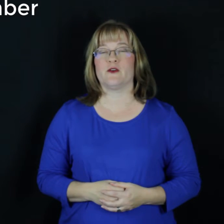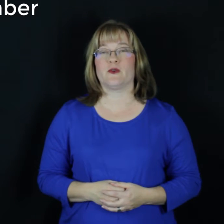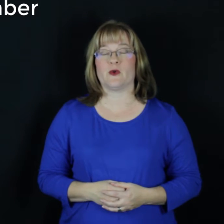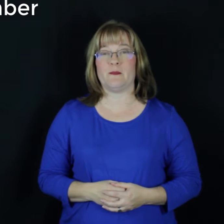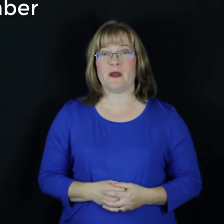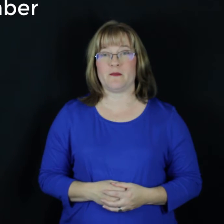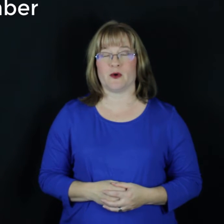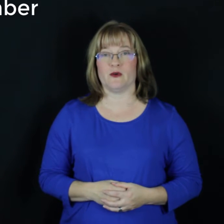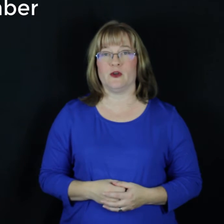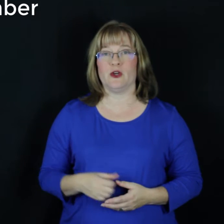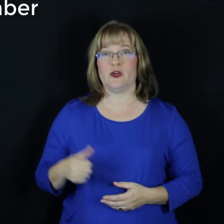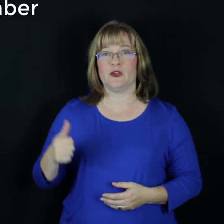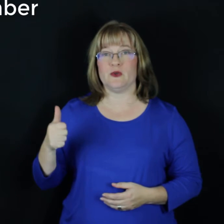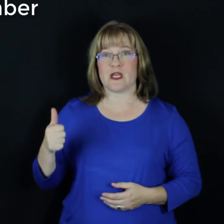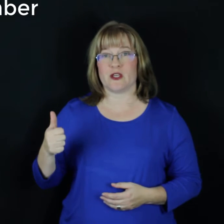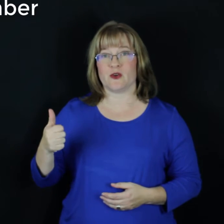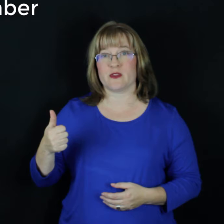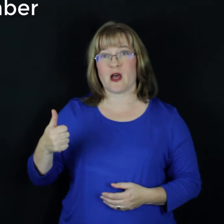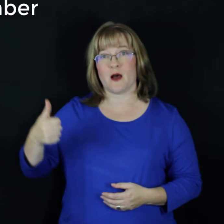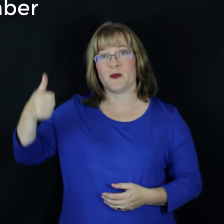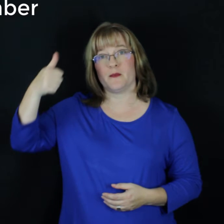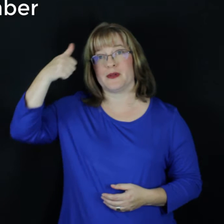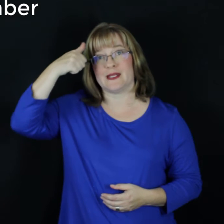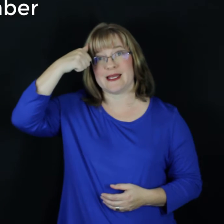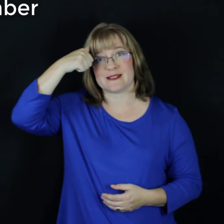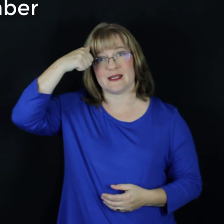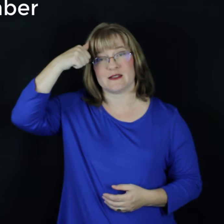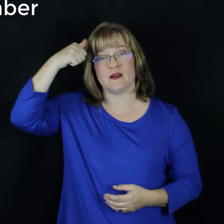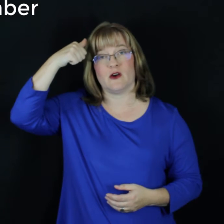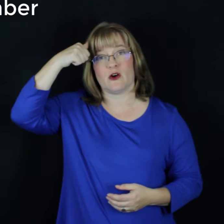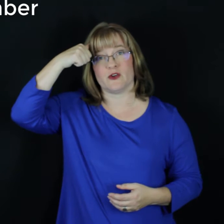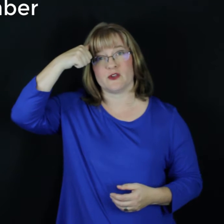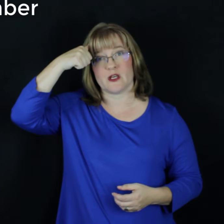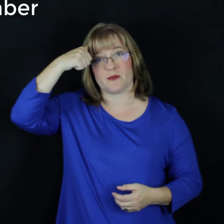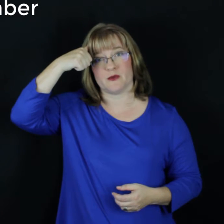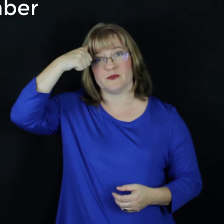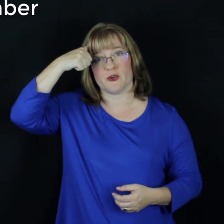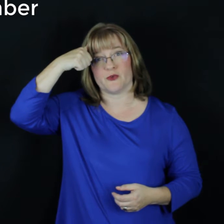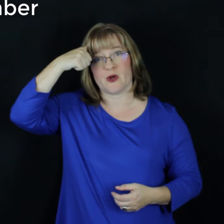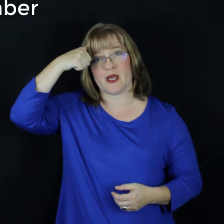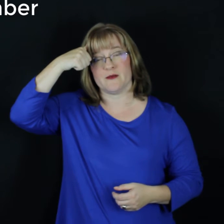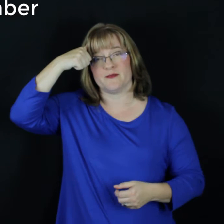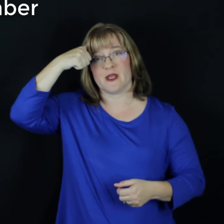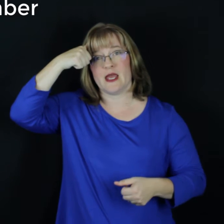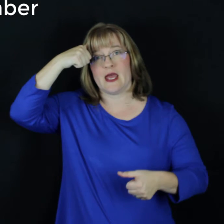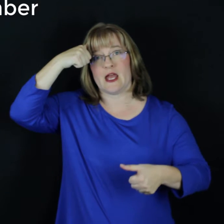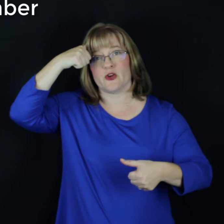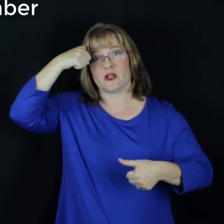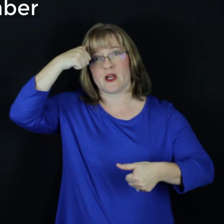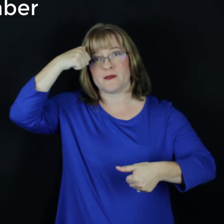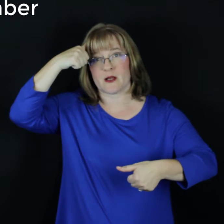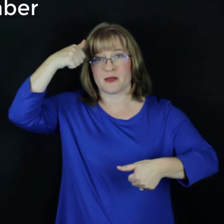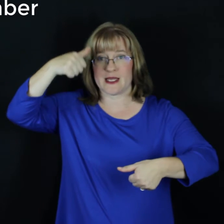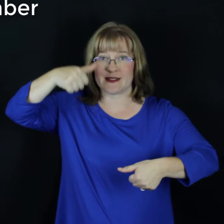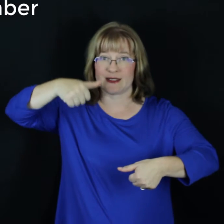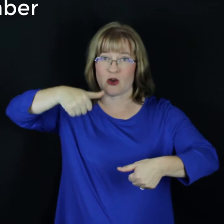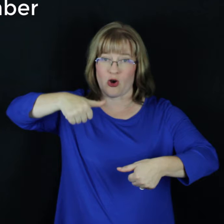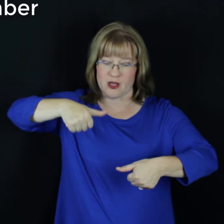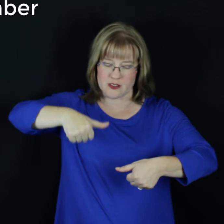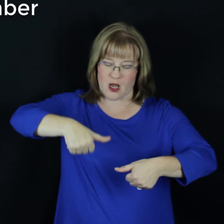For remember, you take your thumb, place it on your temple, your forehead, and you're going to come down and place it on top